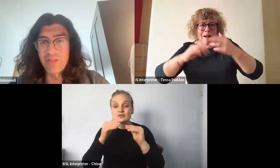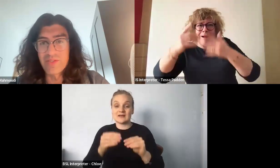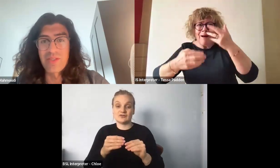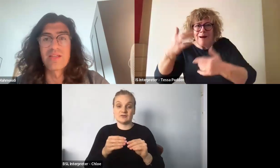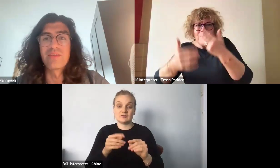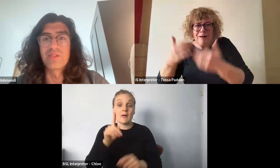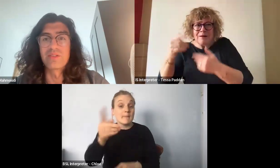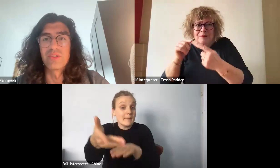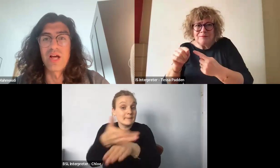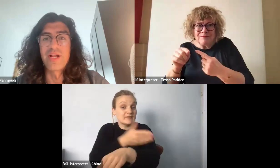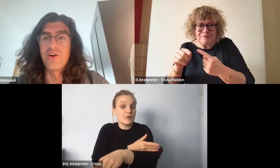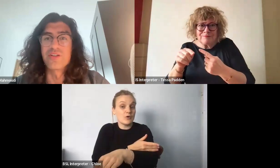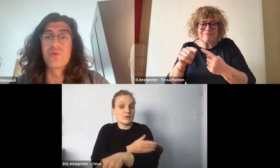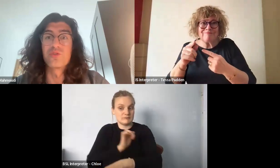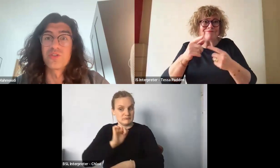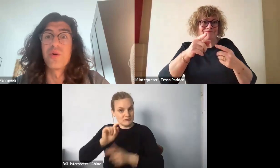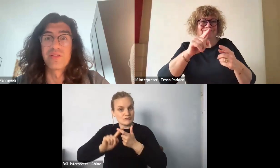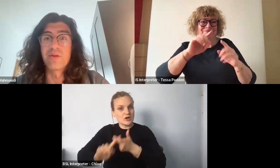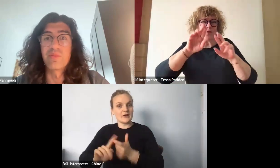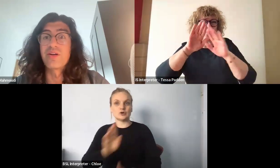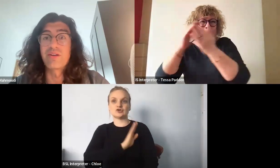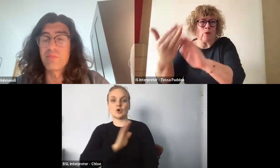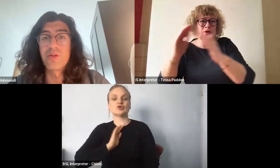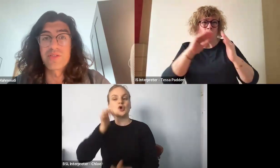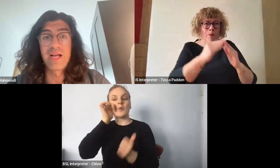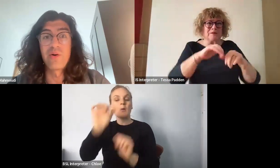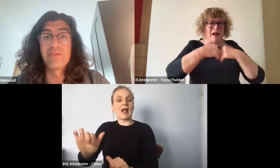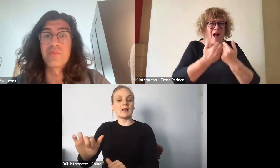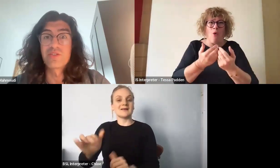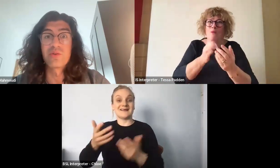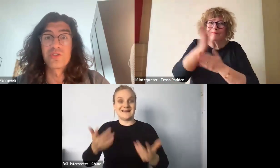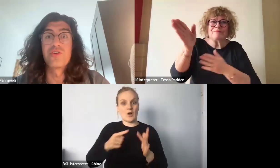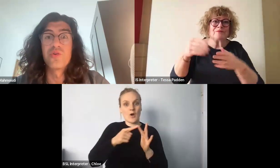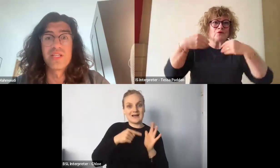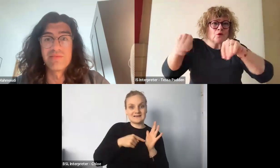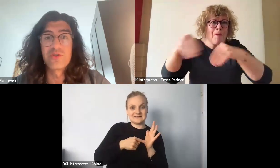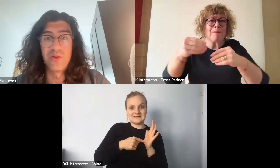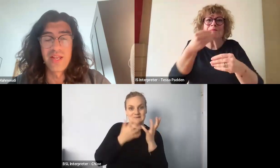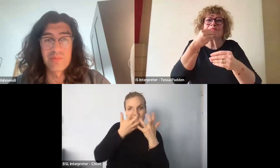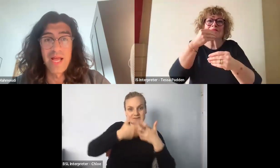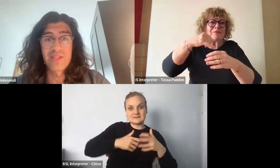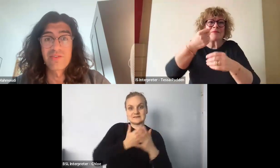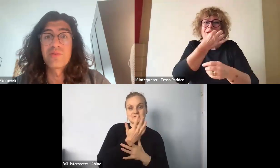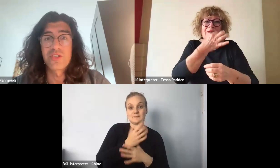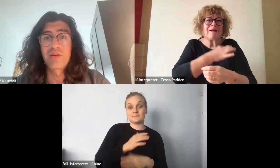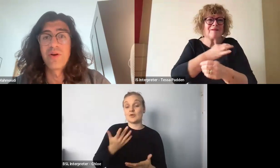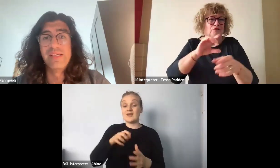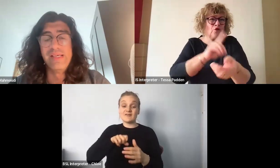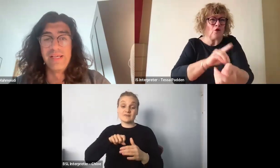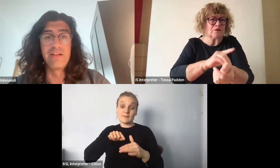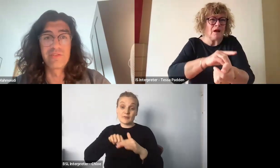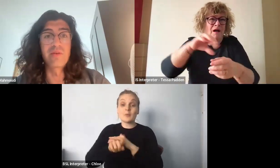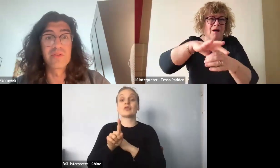Whereas previously they were relying on a soldier knowing them. And we're hearing reports of how even when the soldier knows the individual that is passing through the